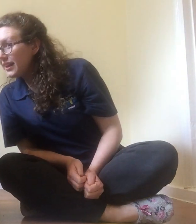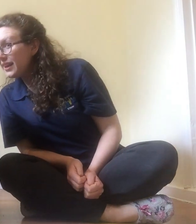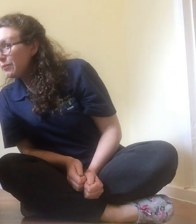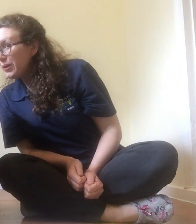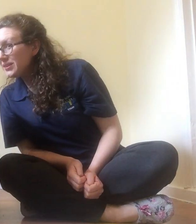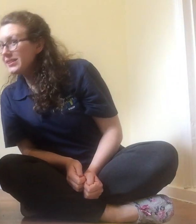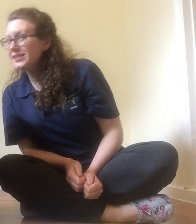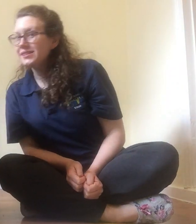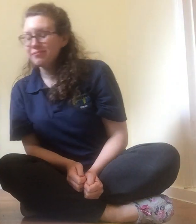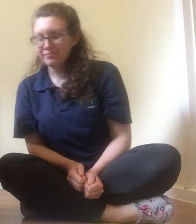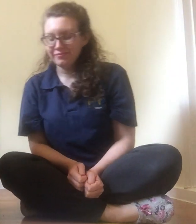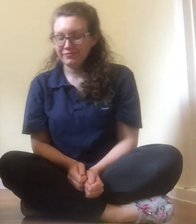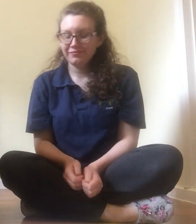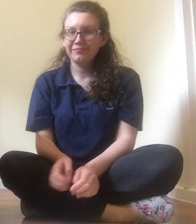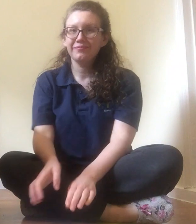in boxes.